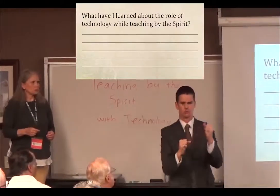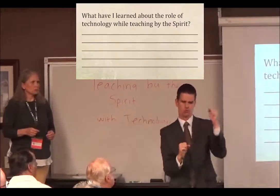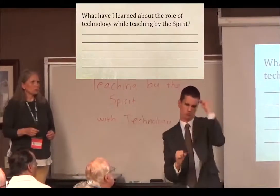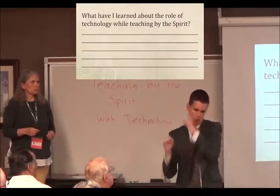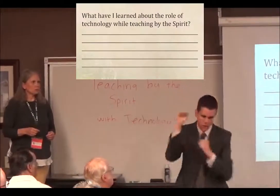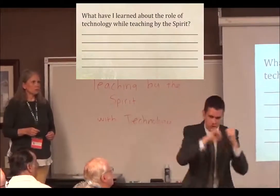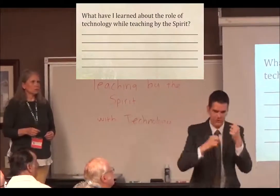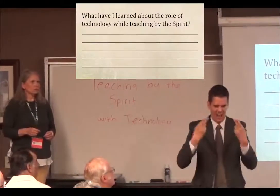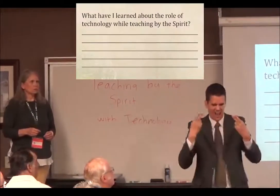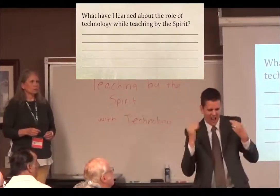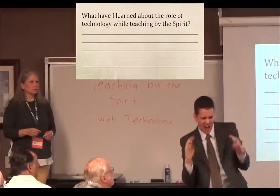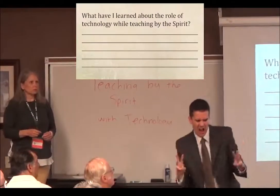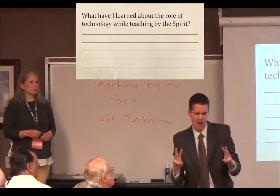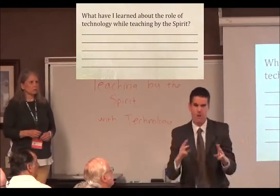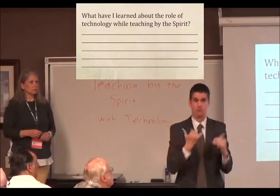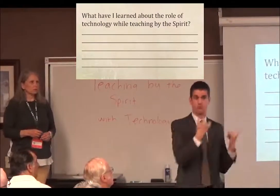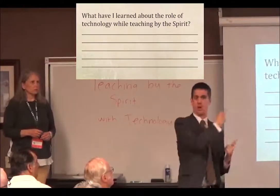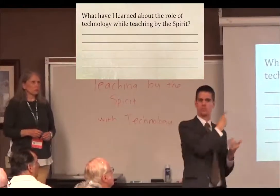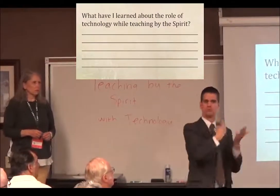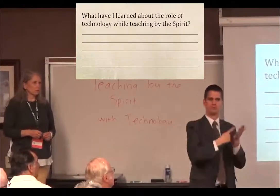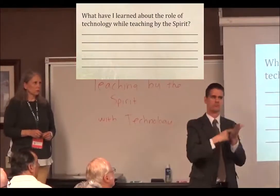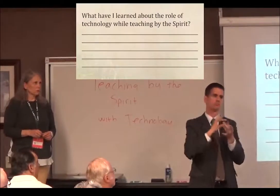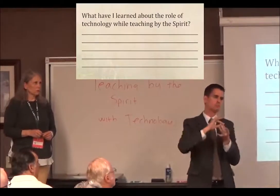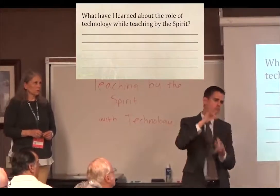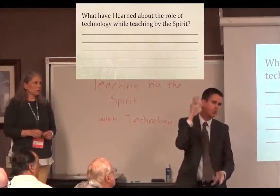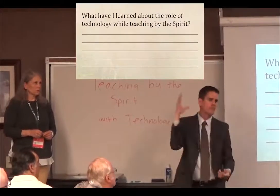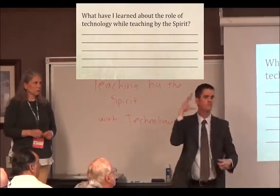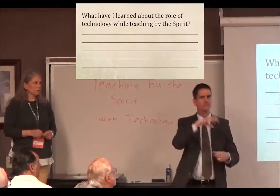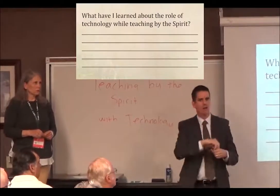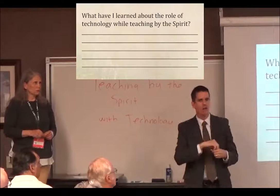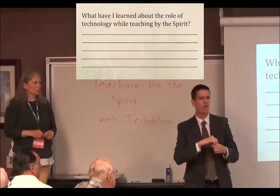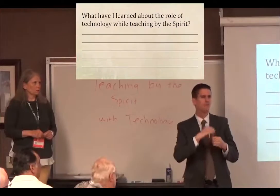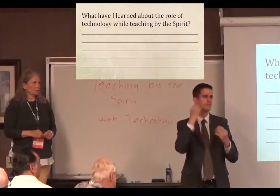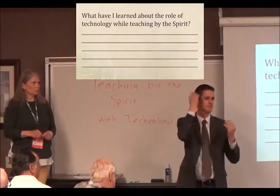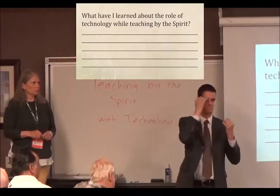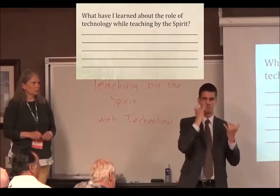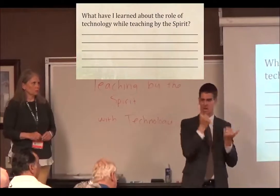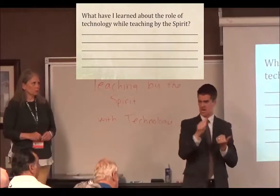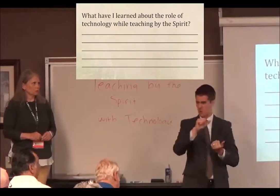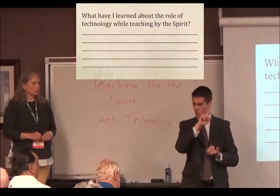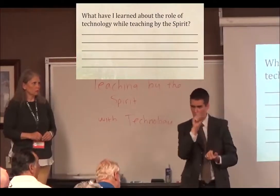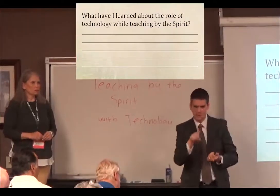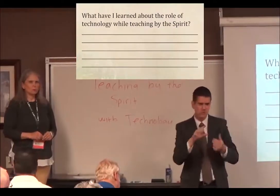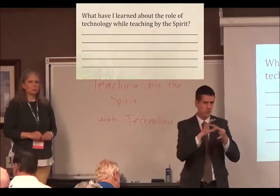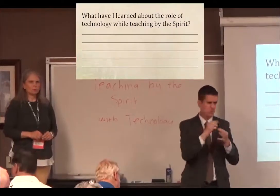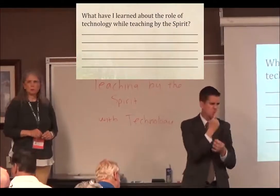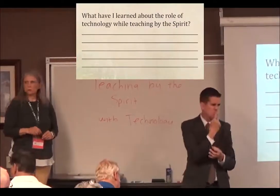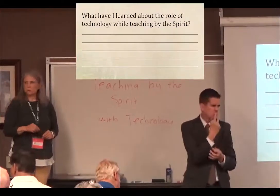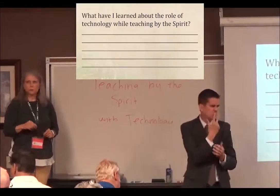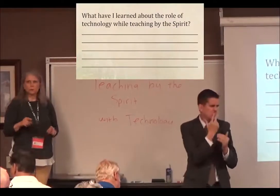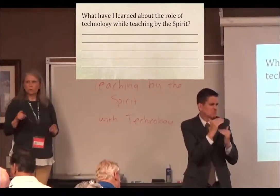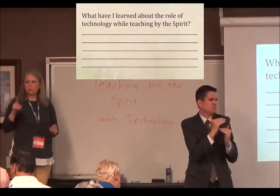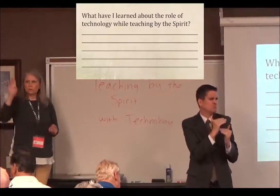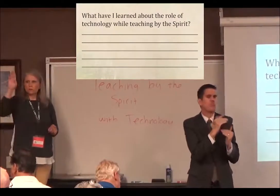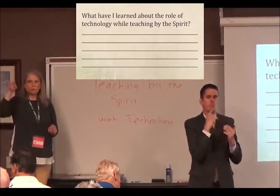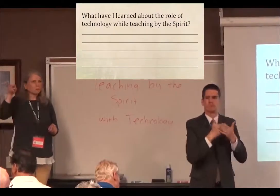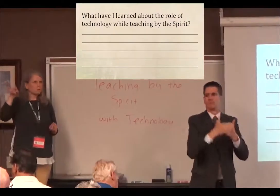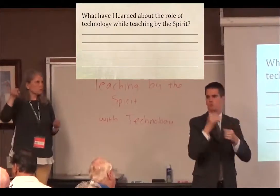I have two or three comments before I think about how, but right now we're gonna discuss how the spirit is involved in technology.